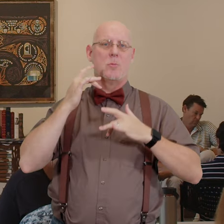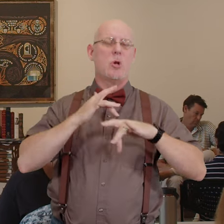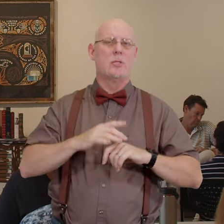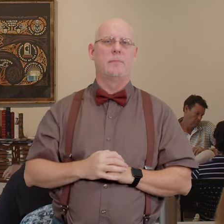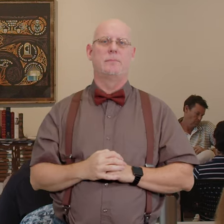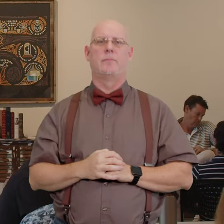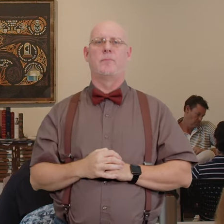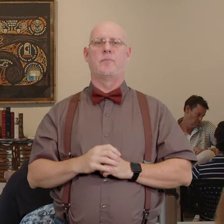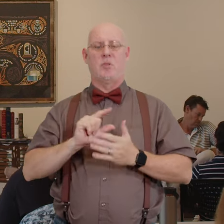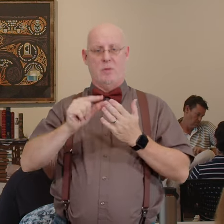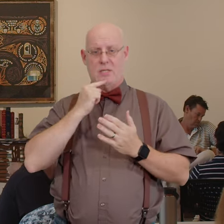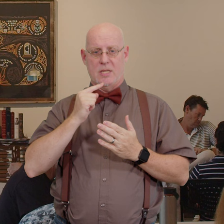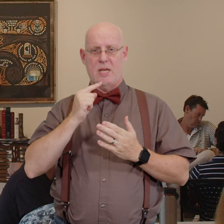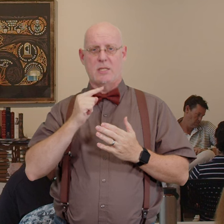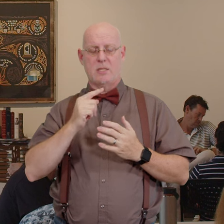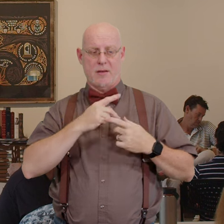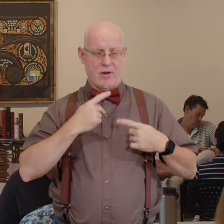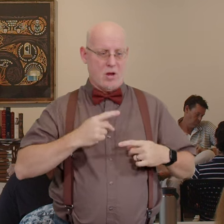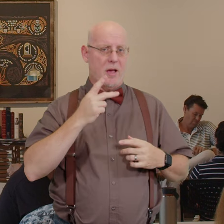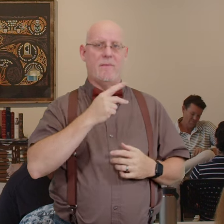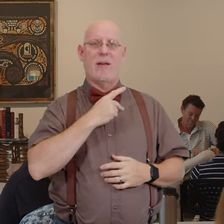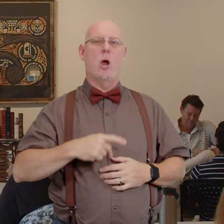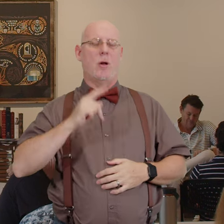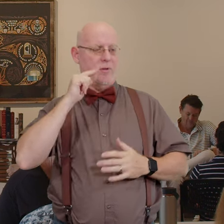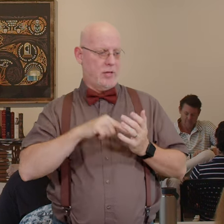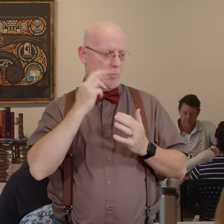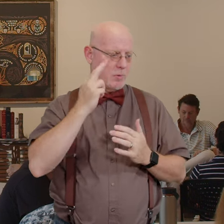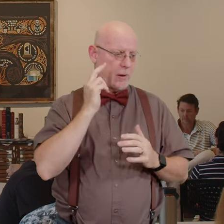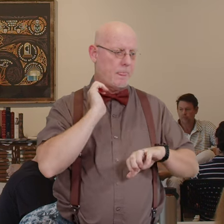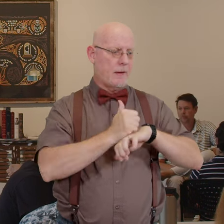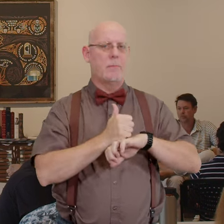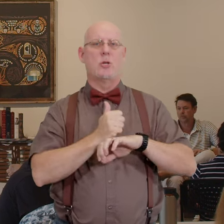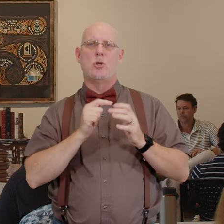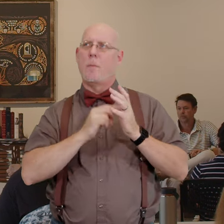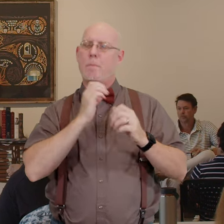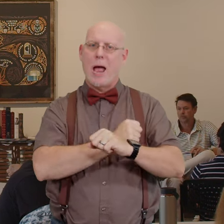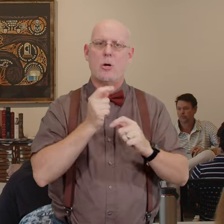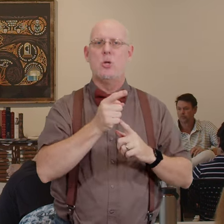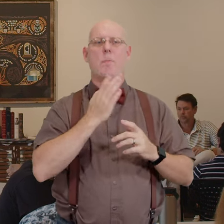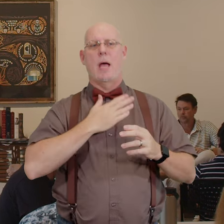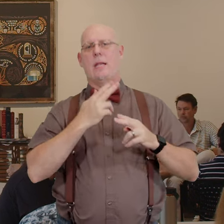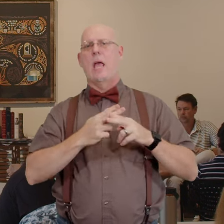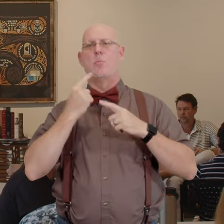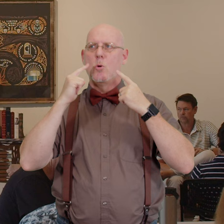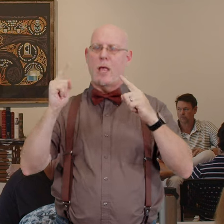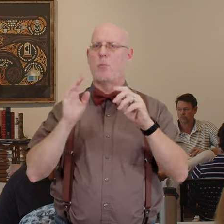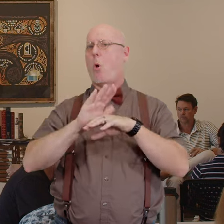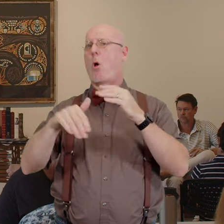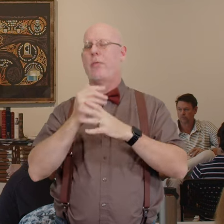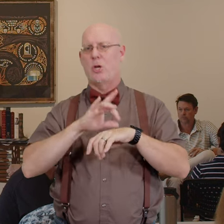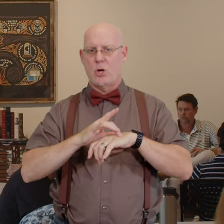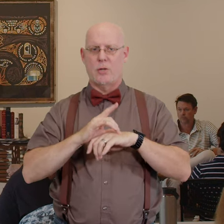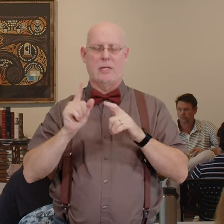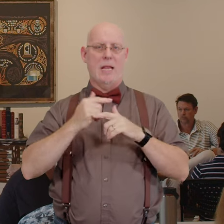who has mercy. For the scripture says to Pharaoh, for this very purpose I have raised you up, that I might show my power in you and that my name might be proclaimed in all